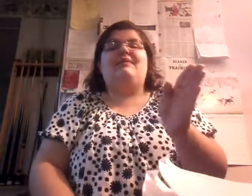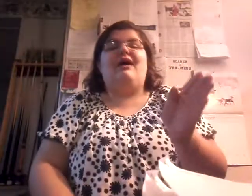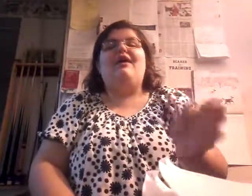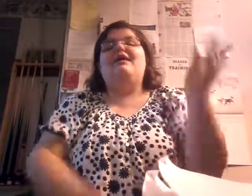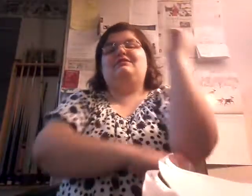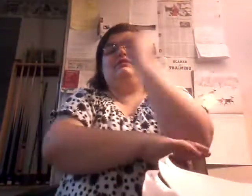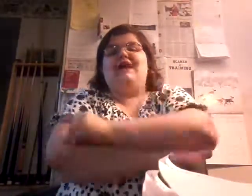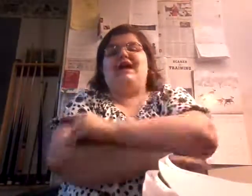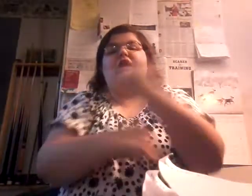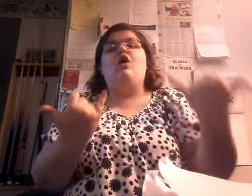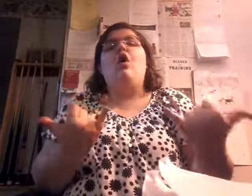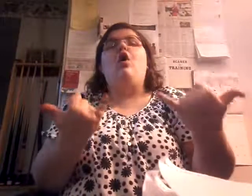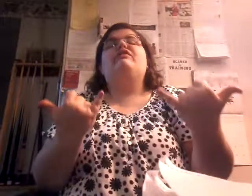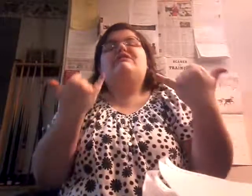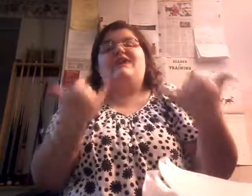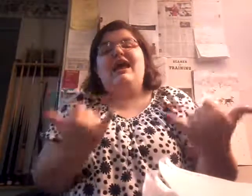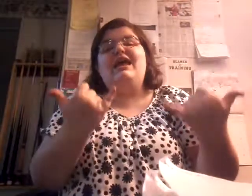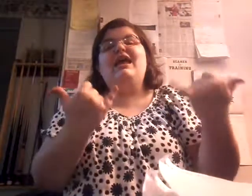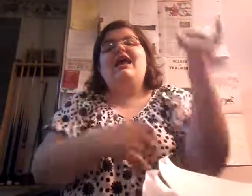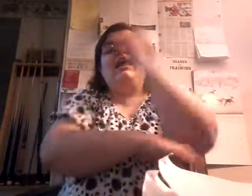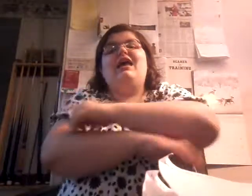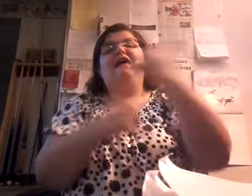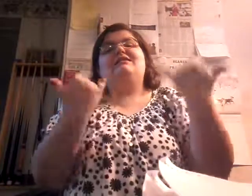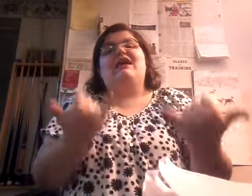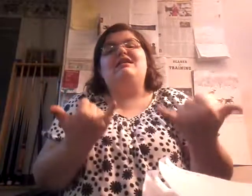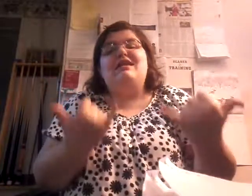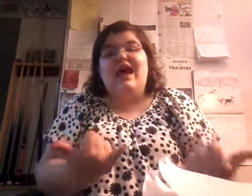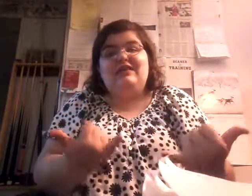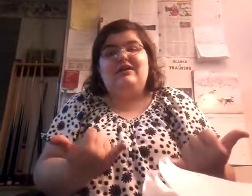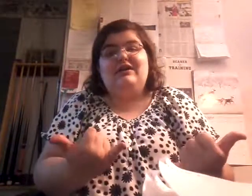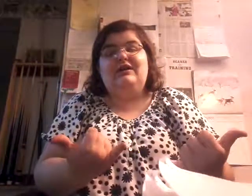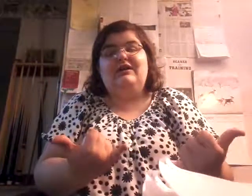about today? Today is